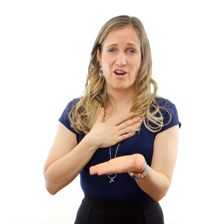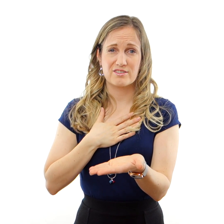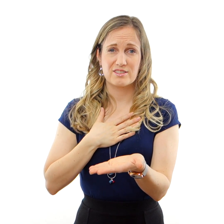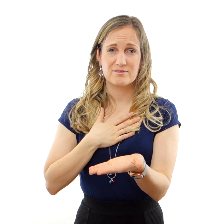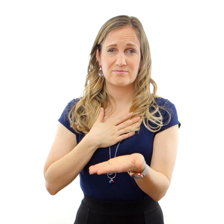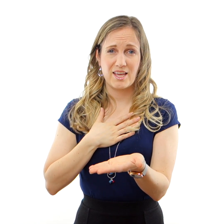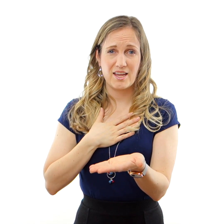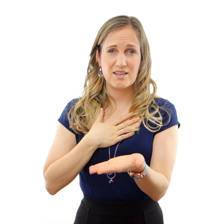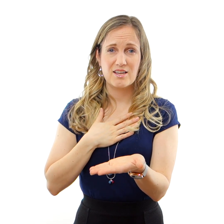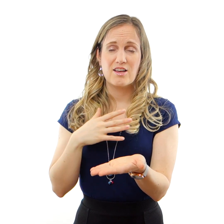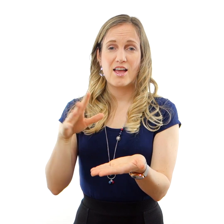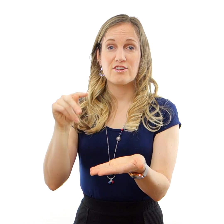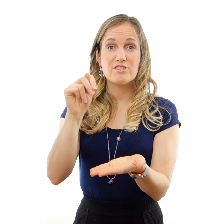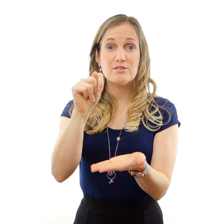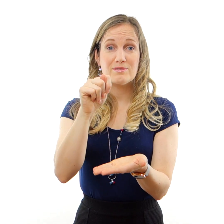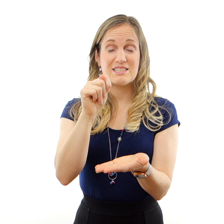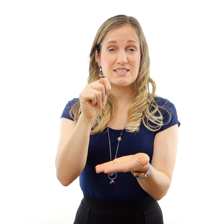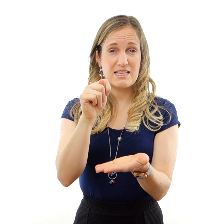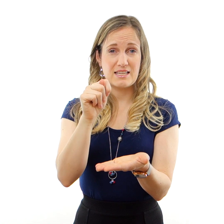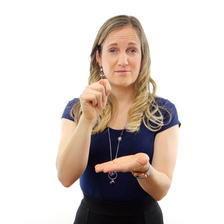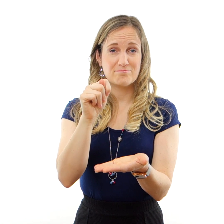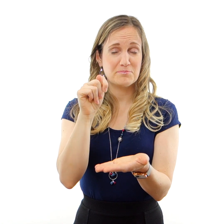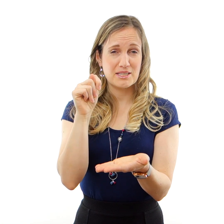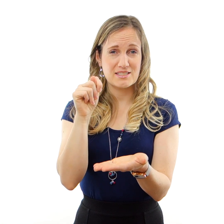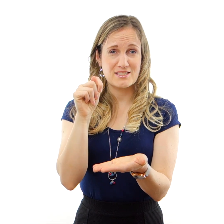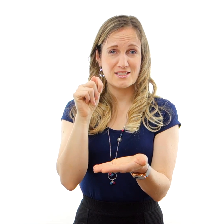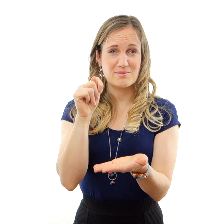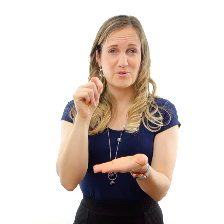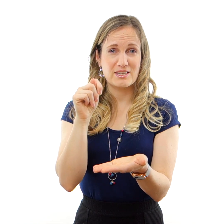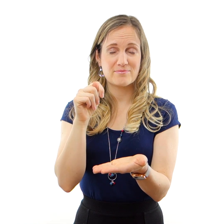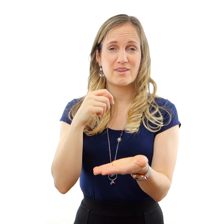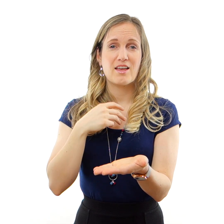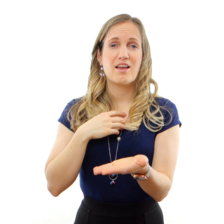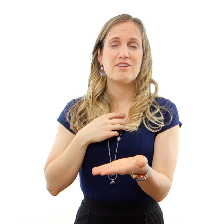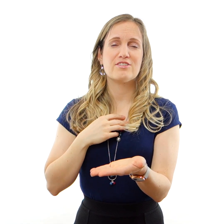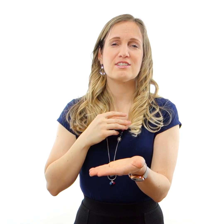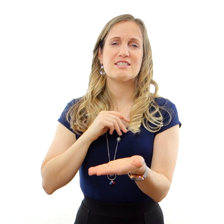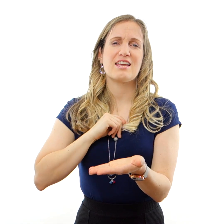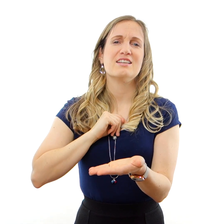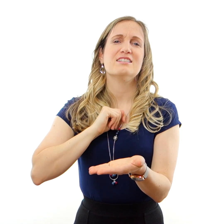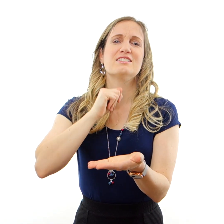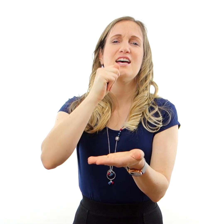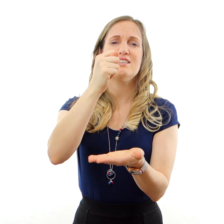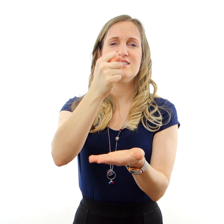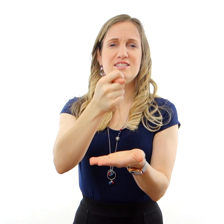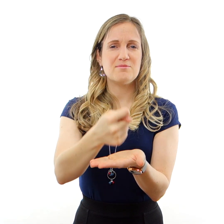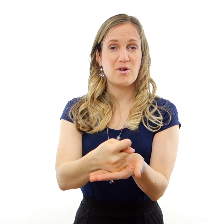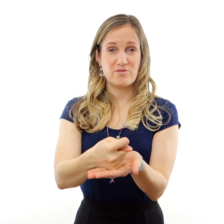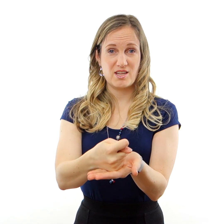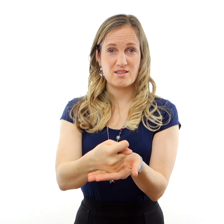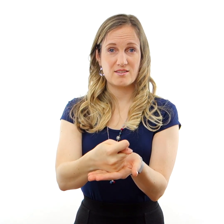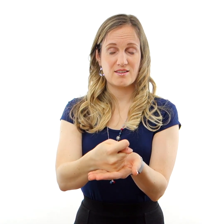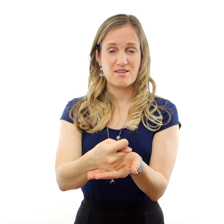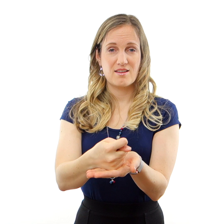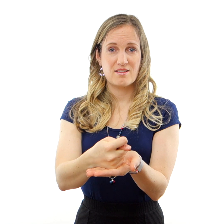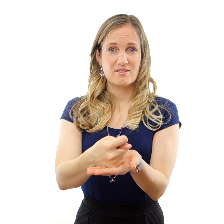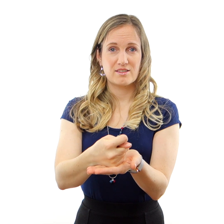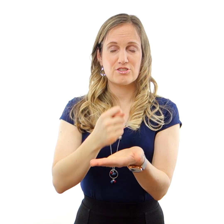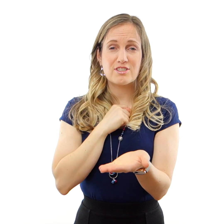heart, okay? And you're going to do it with a T, because it's testimony. And you're going to say, testimony. Because your